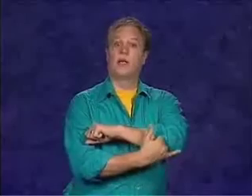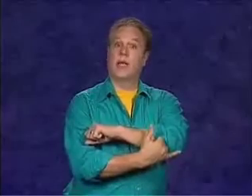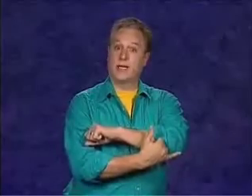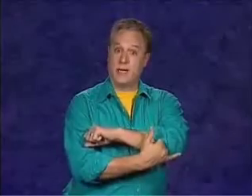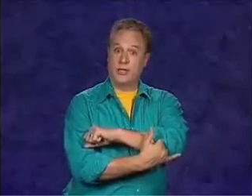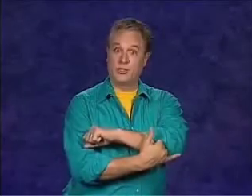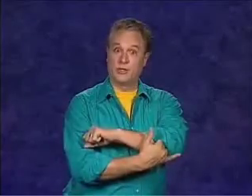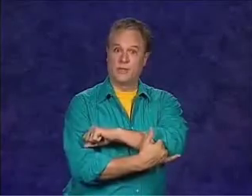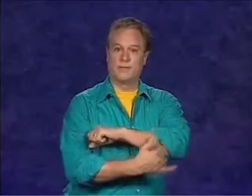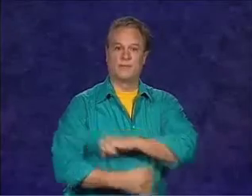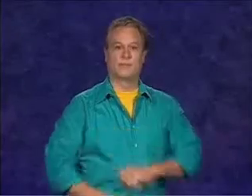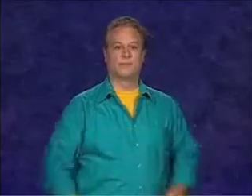like nation.